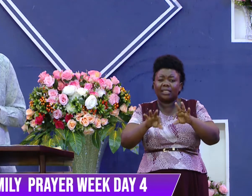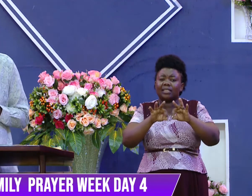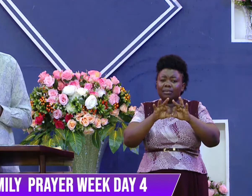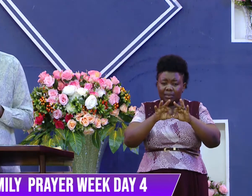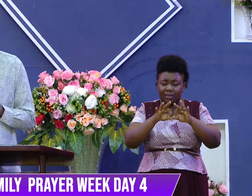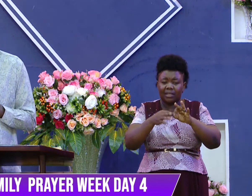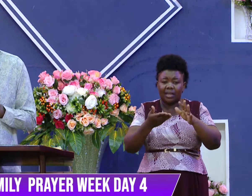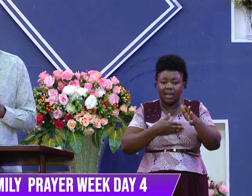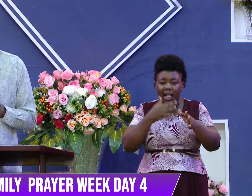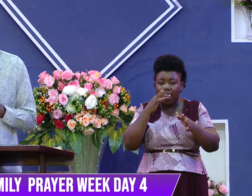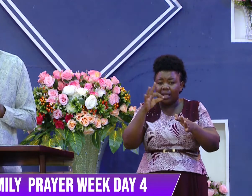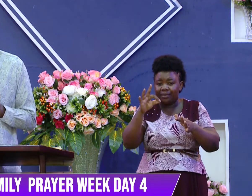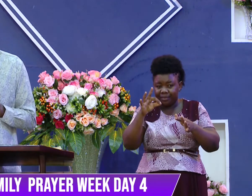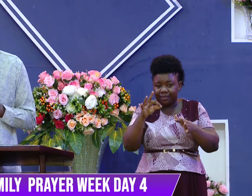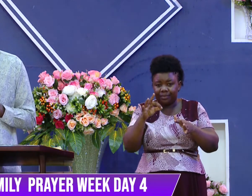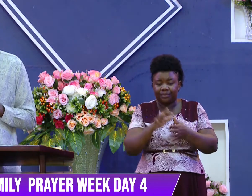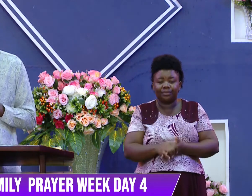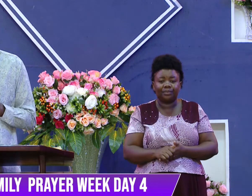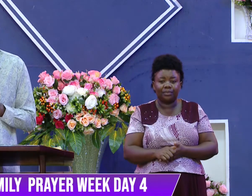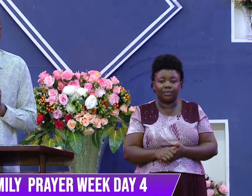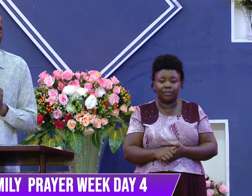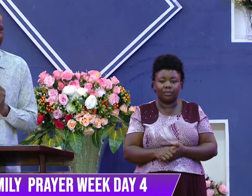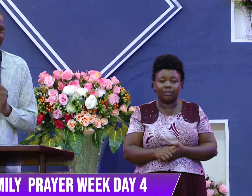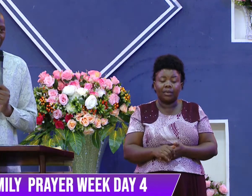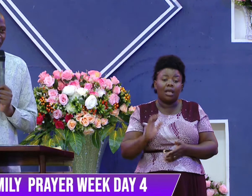Our character helps us that our words are salted.